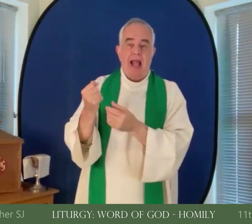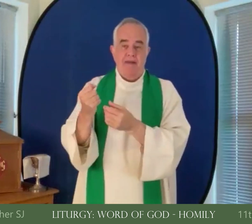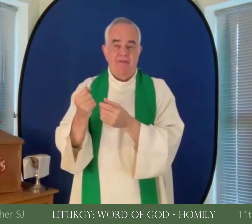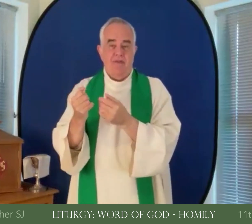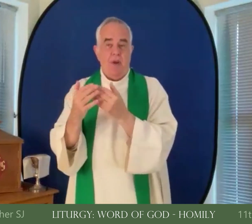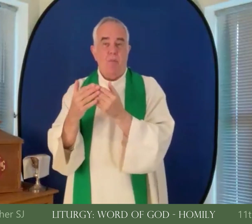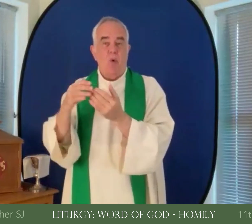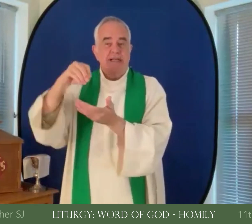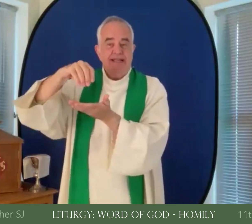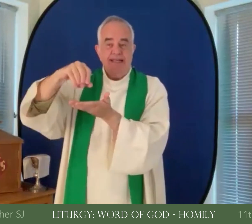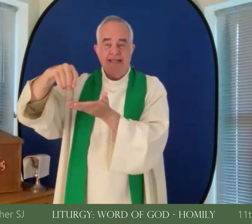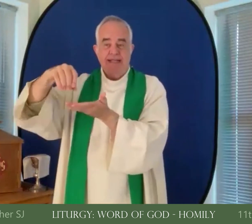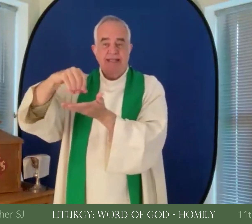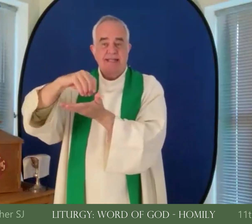have more seed.